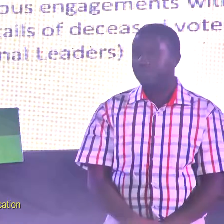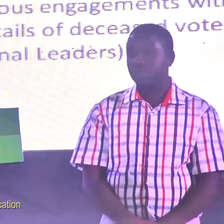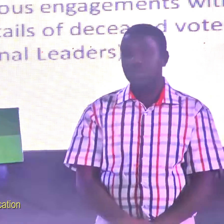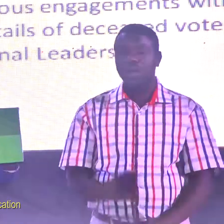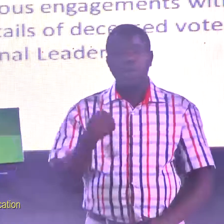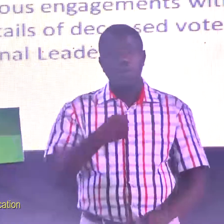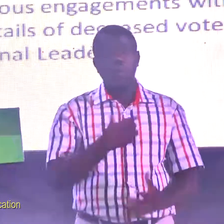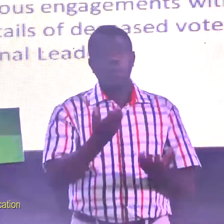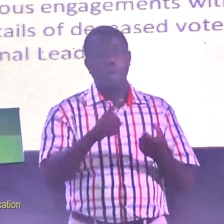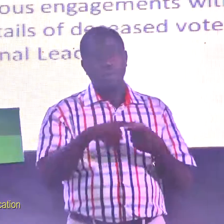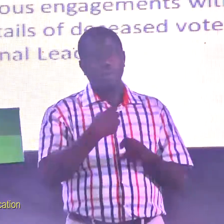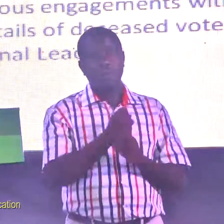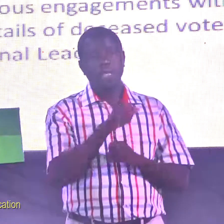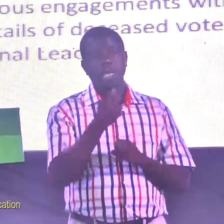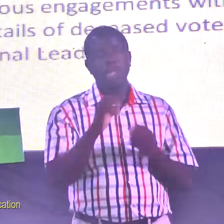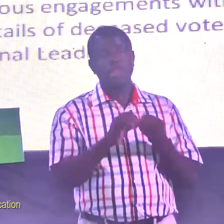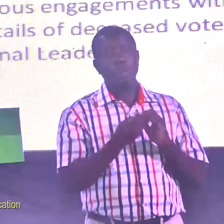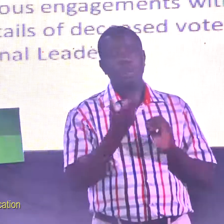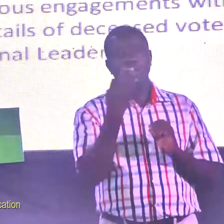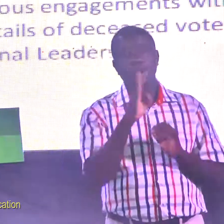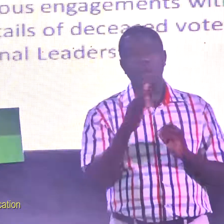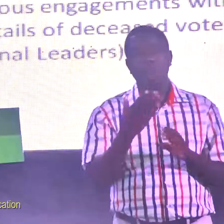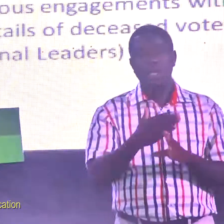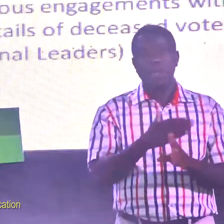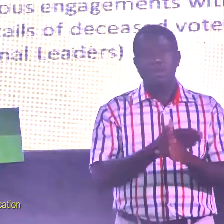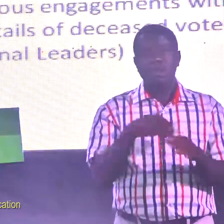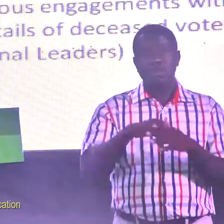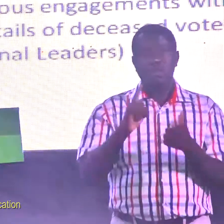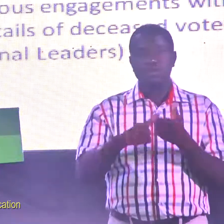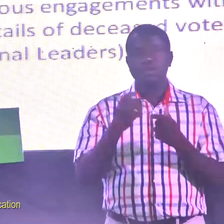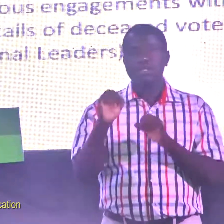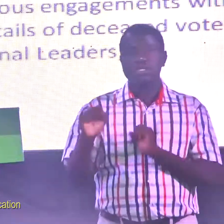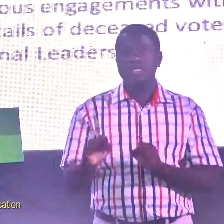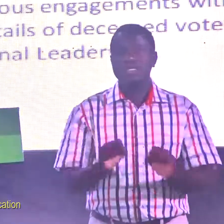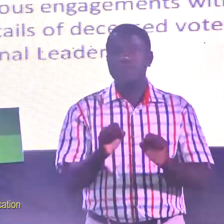We'd want to make a number of improvements to the system, and